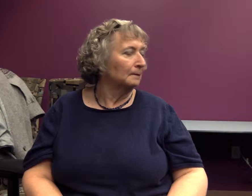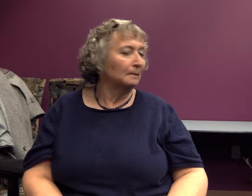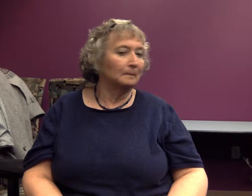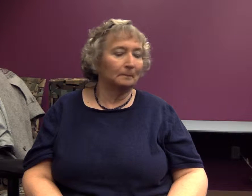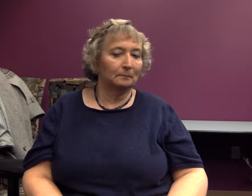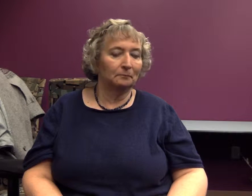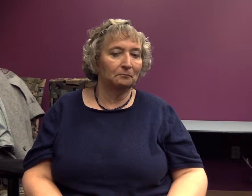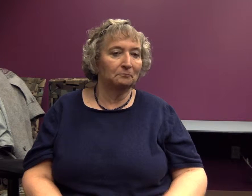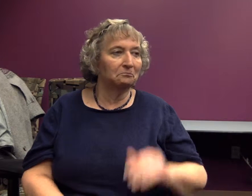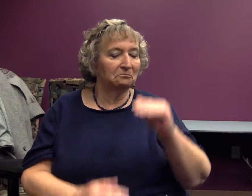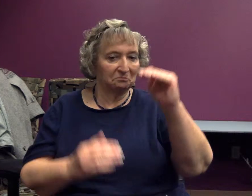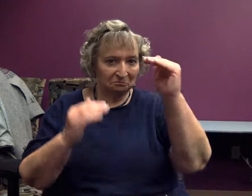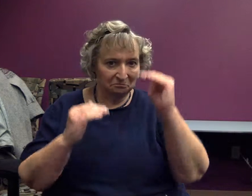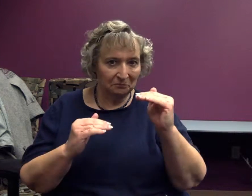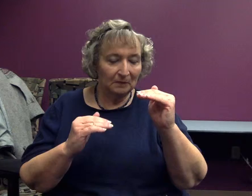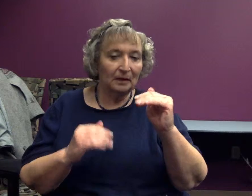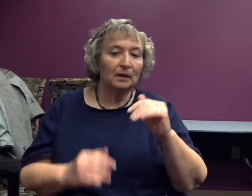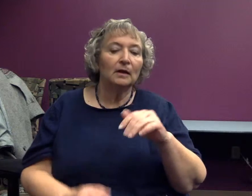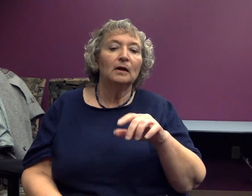Next one, dew point.